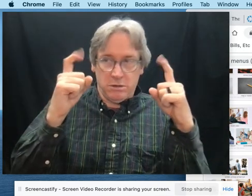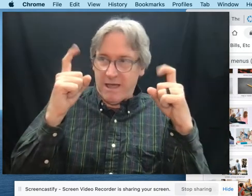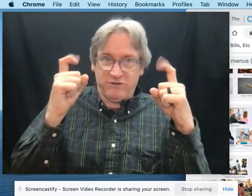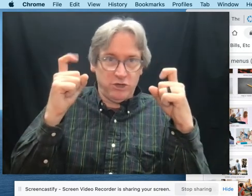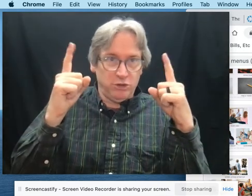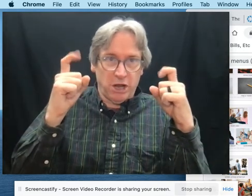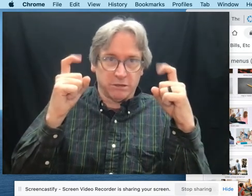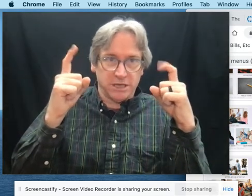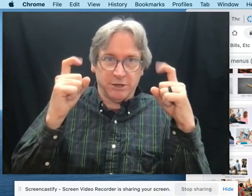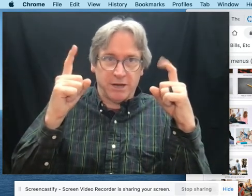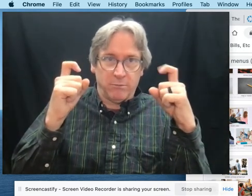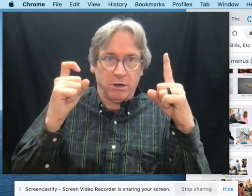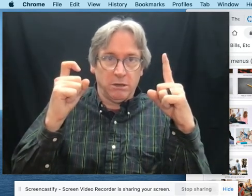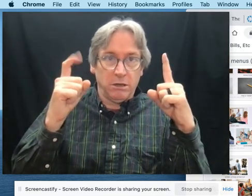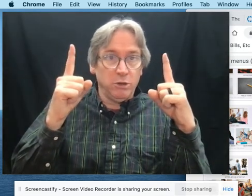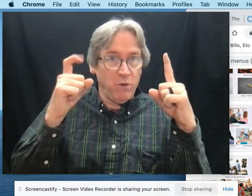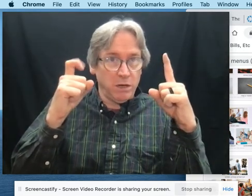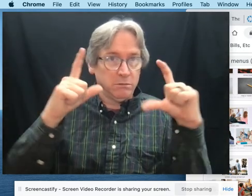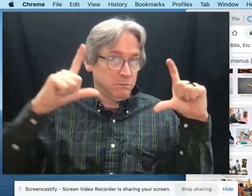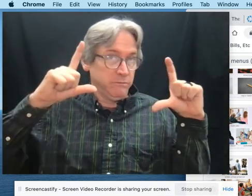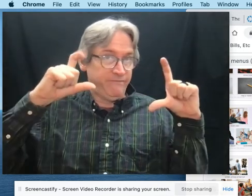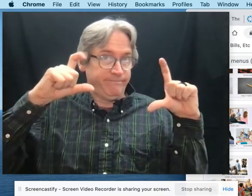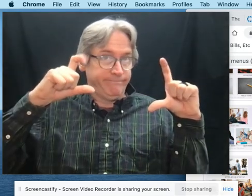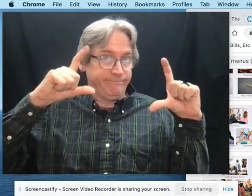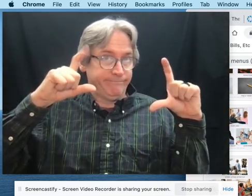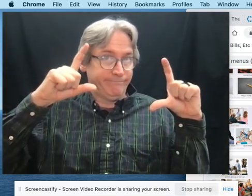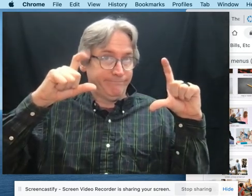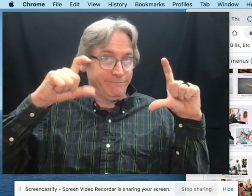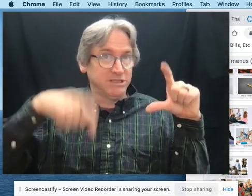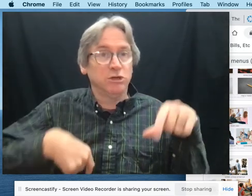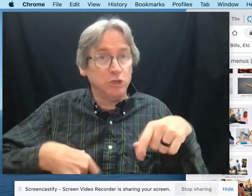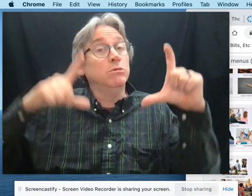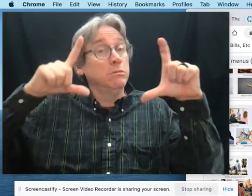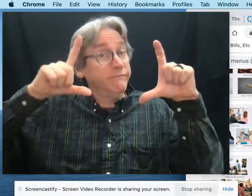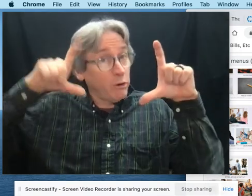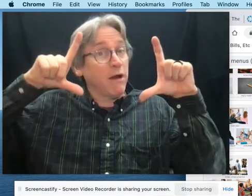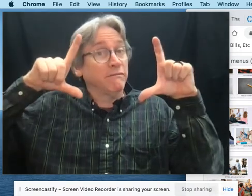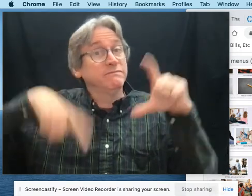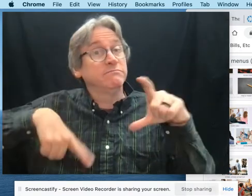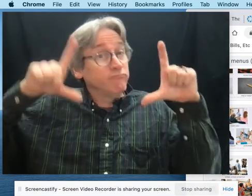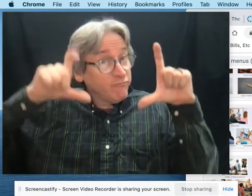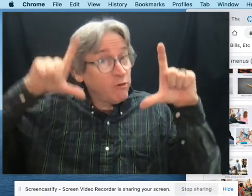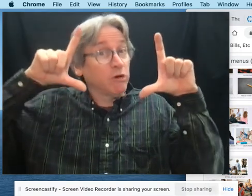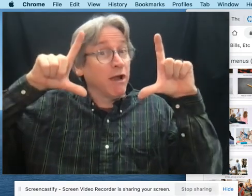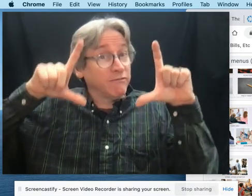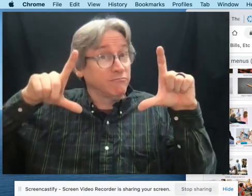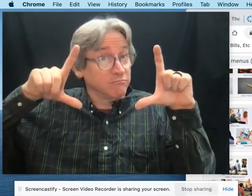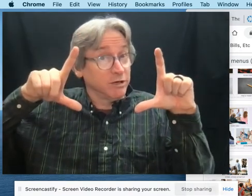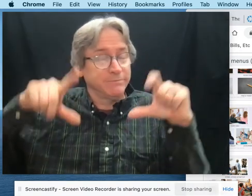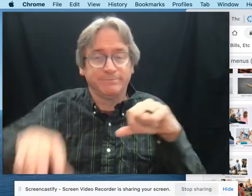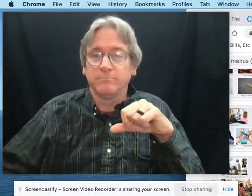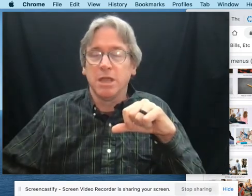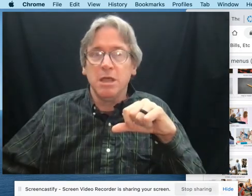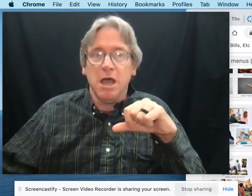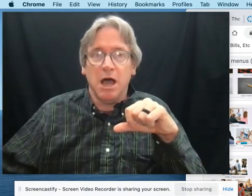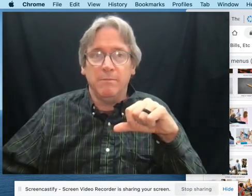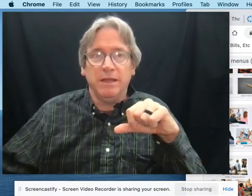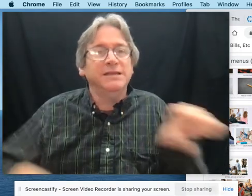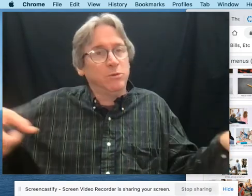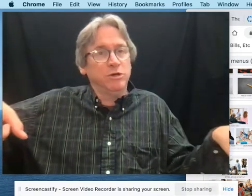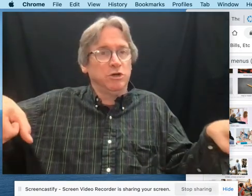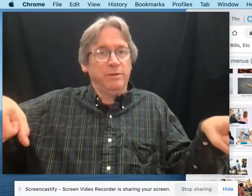don't have two shutters on your camera. You have one. So do photograph. Photograph.